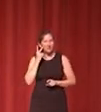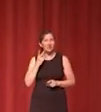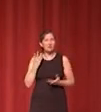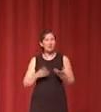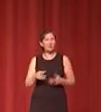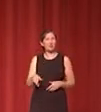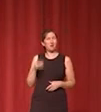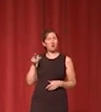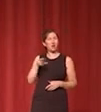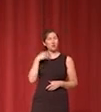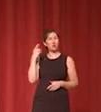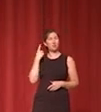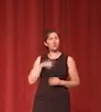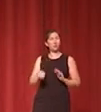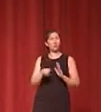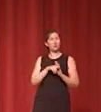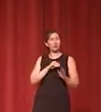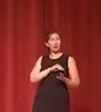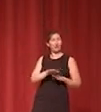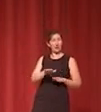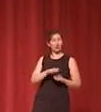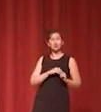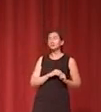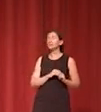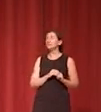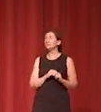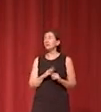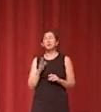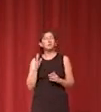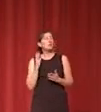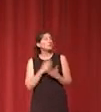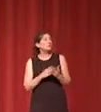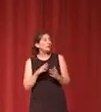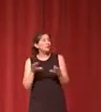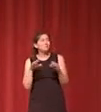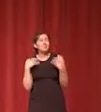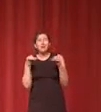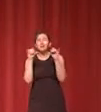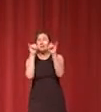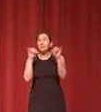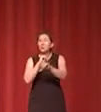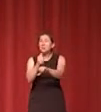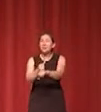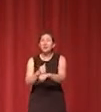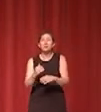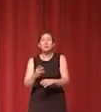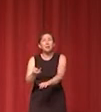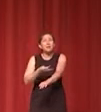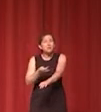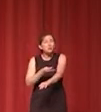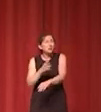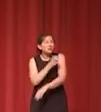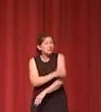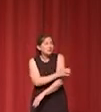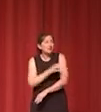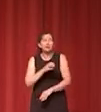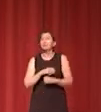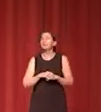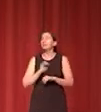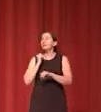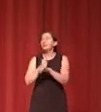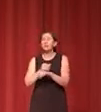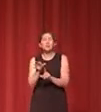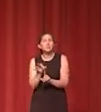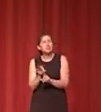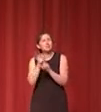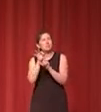I mentioned. They will also have special infusion clinics, have to get special MRI monitoring done, and make sure that